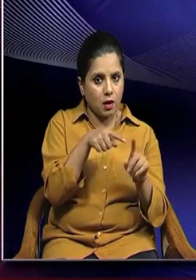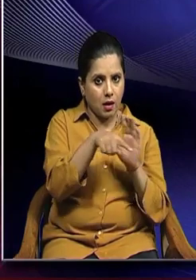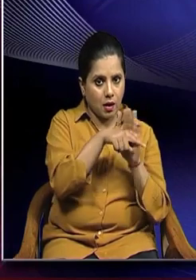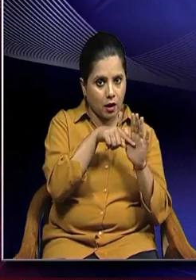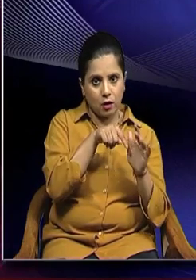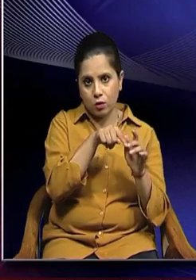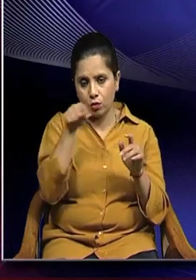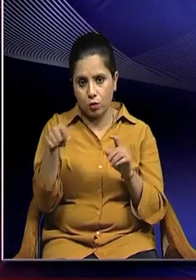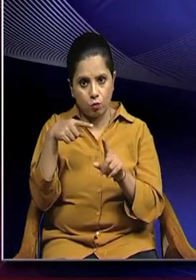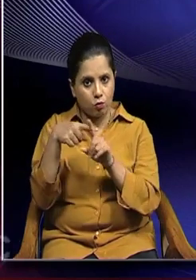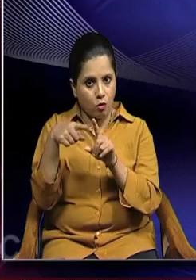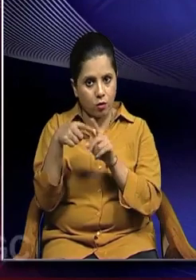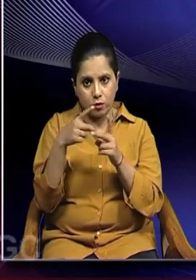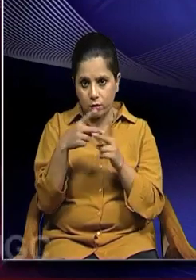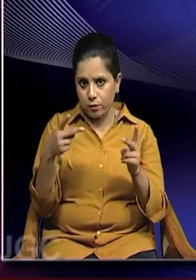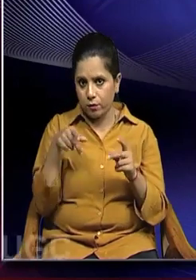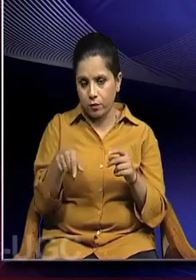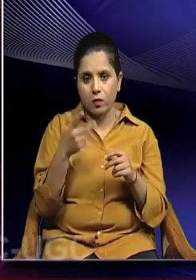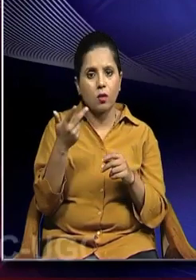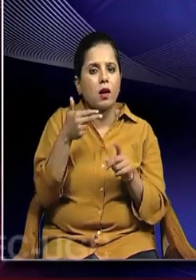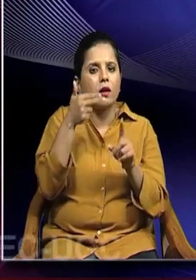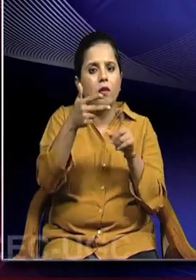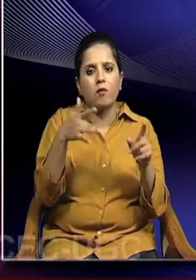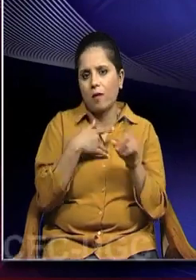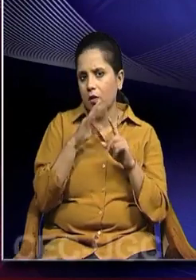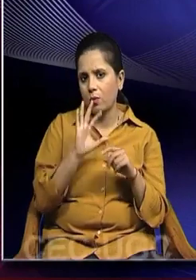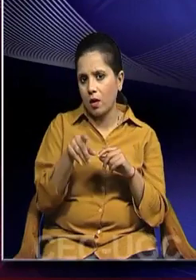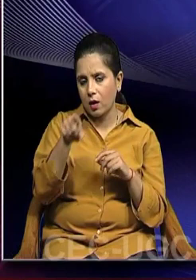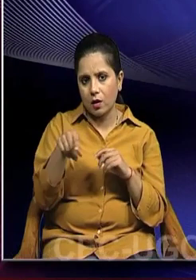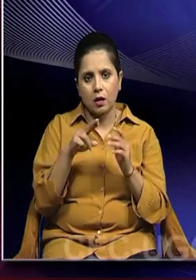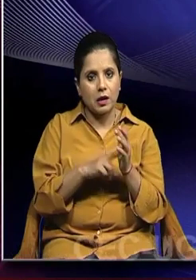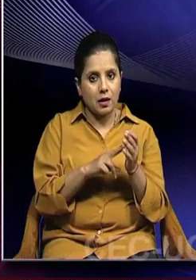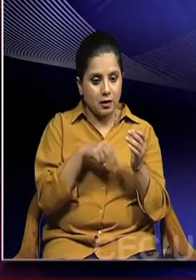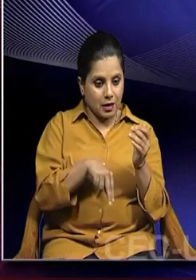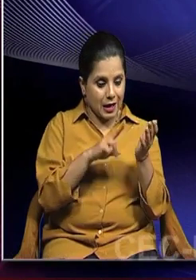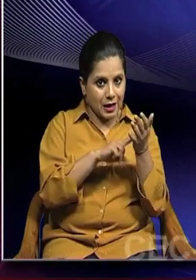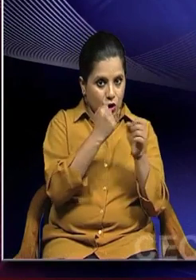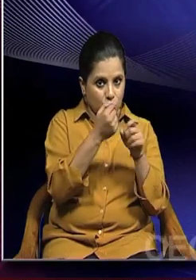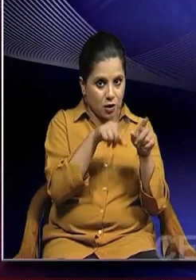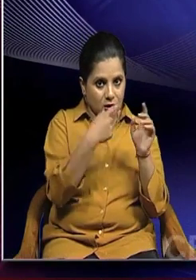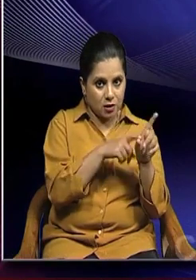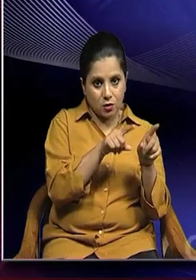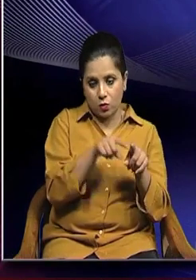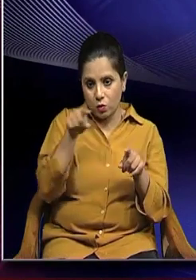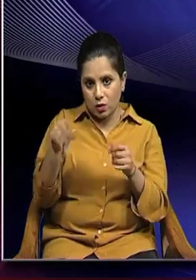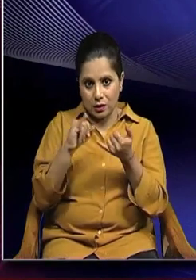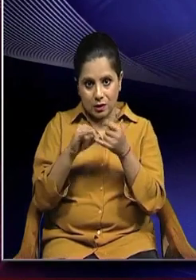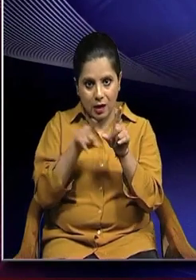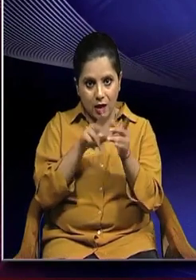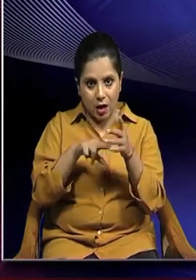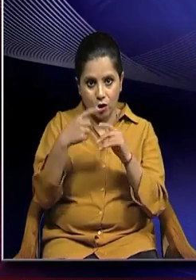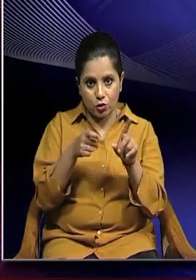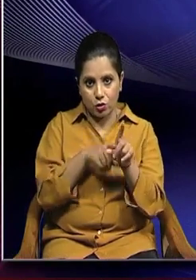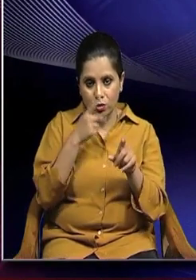to positive energy, or what you call as negergy to synergy. So, from negative energy to